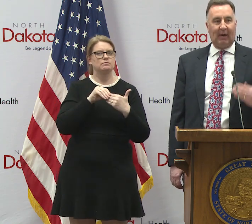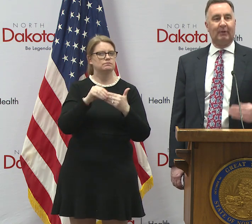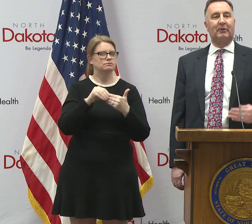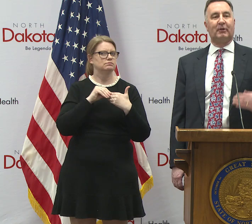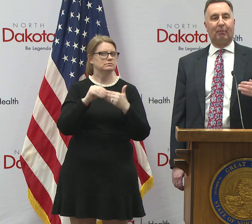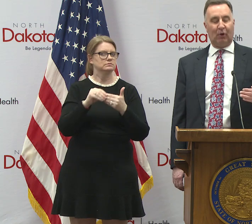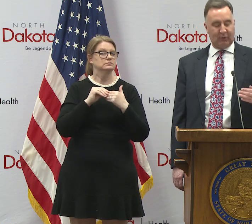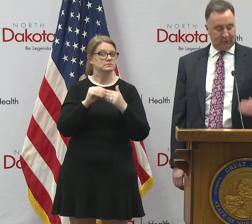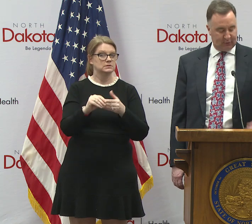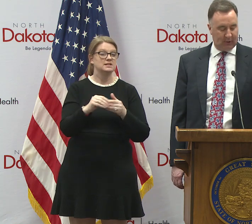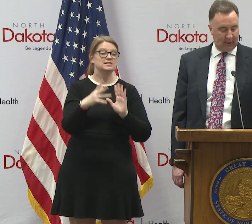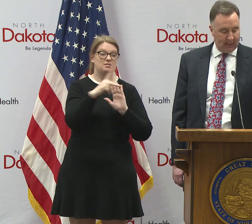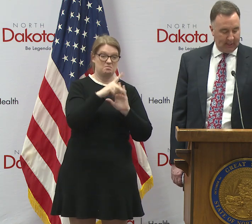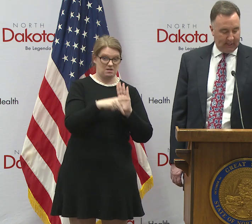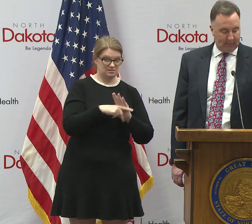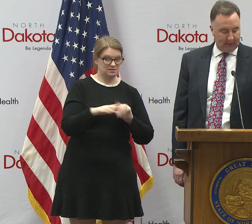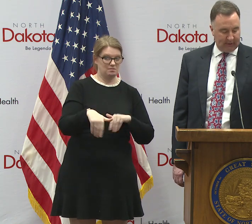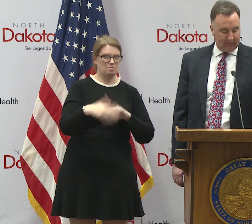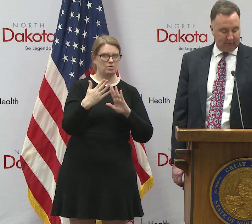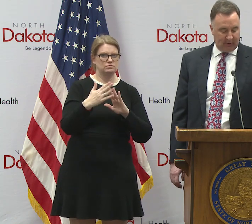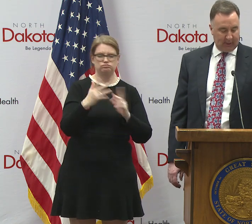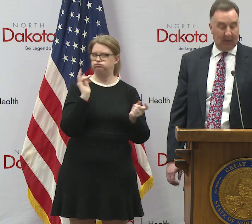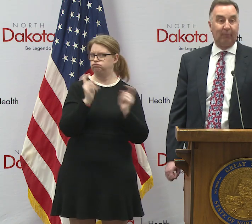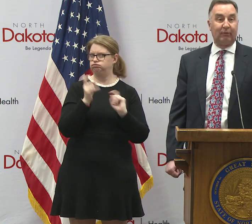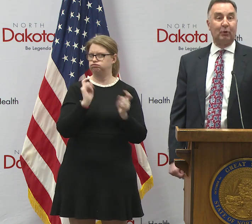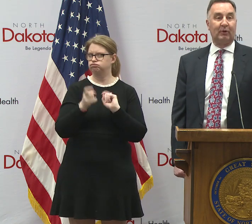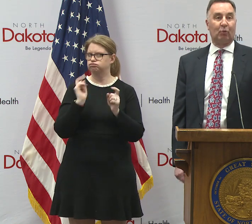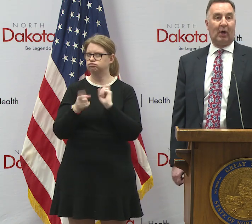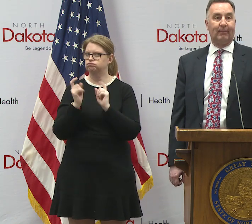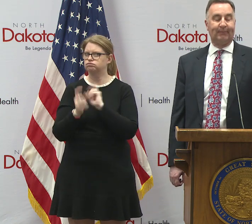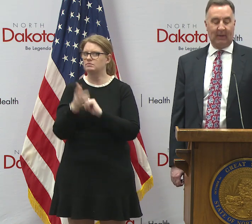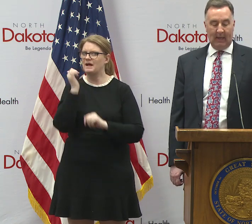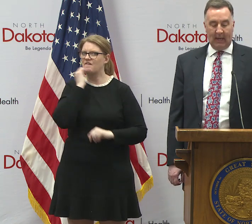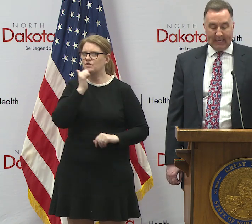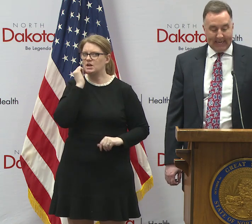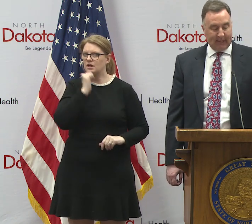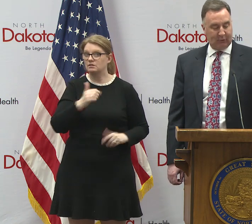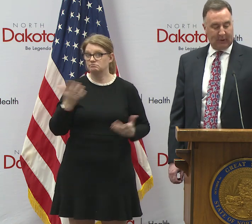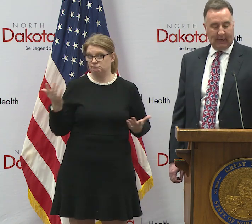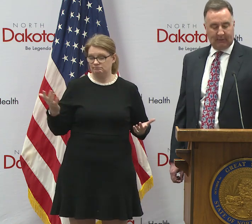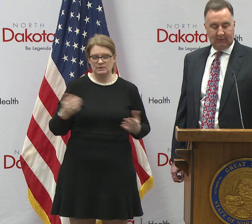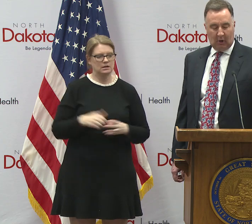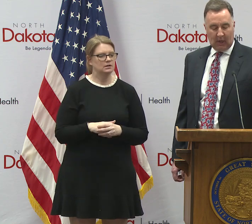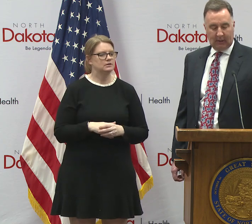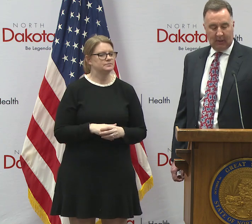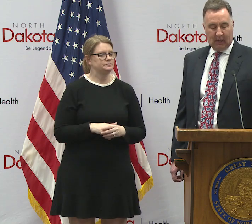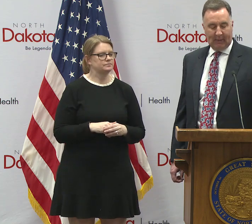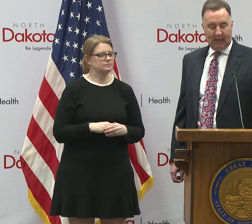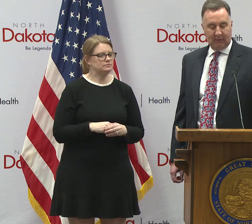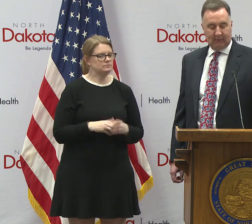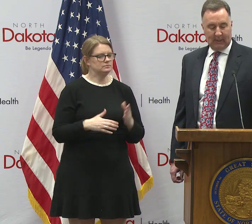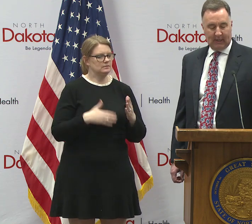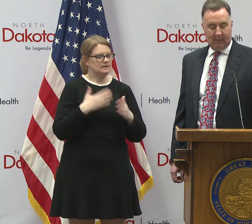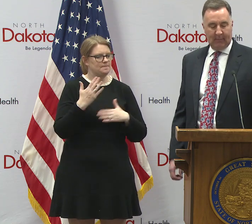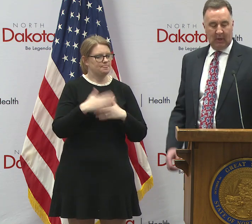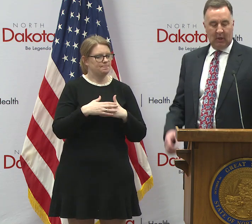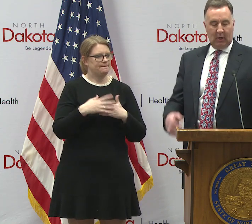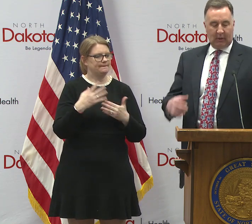our policies and approaches to it need to be very fluid as well. Next, we'd like to talk